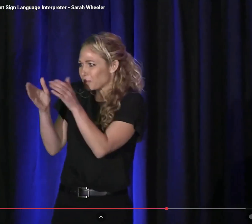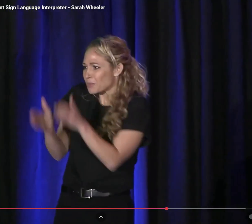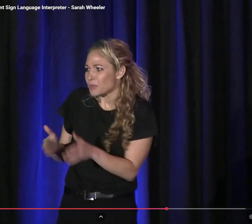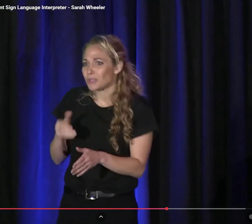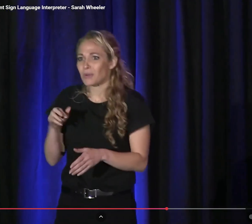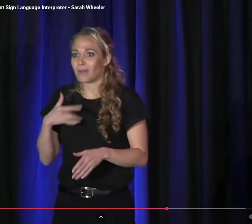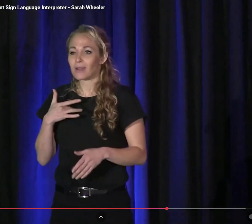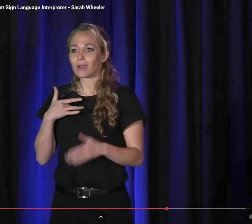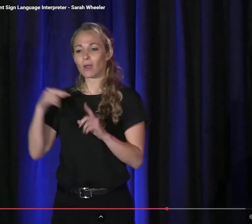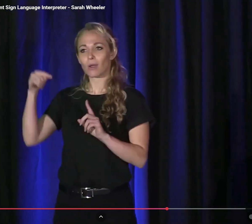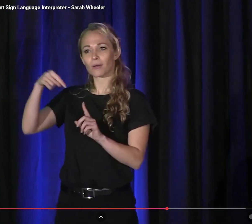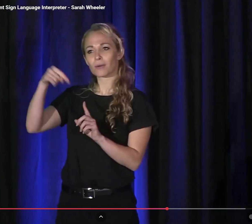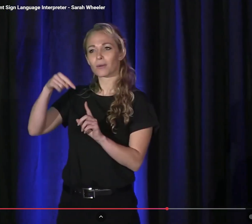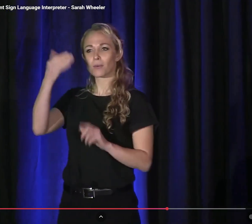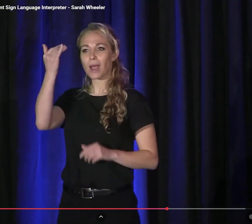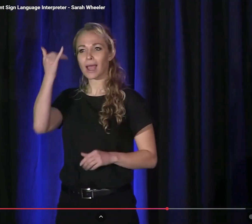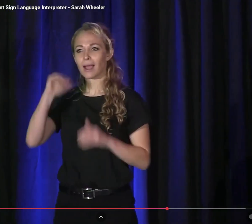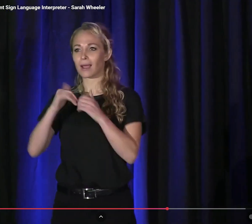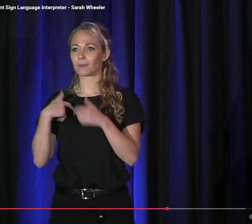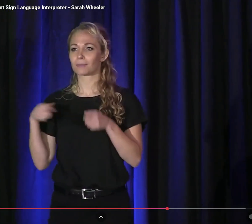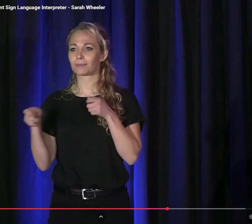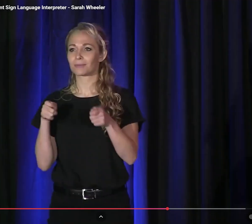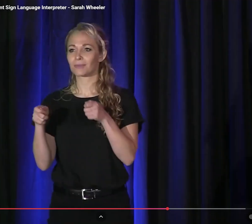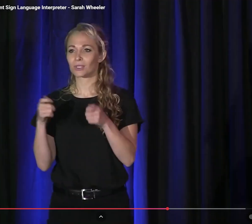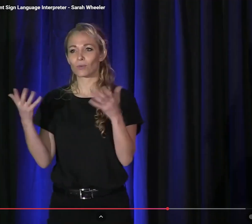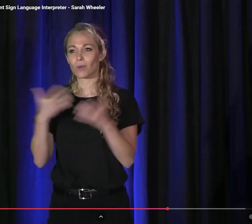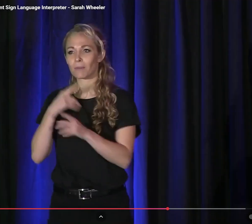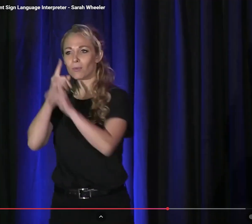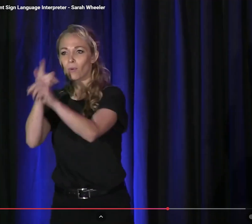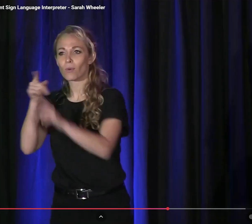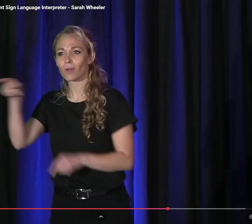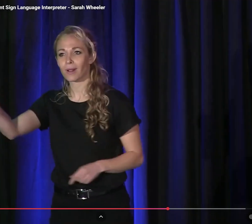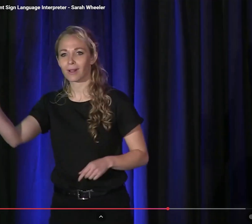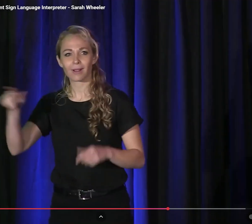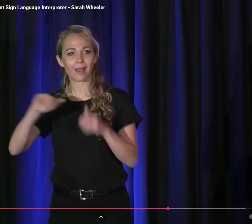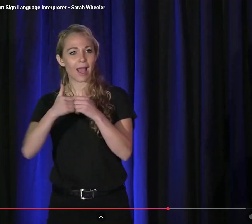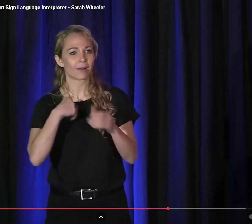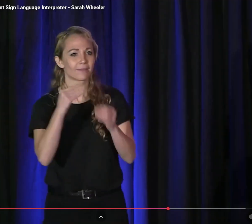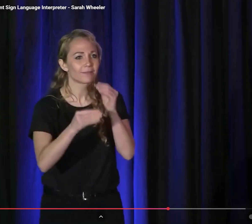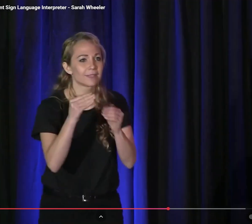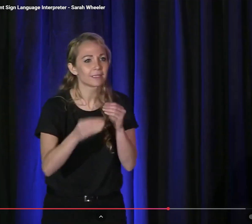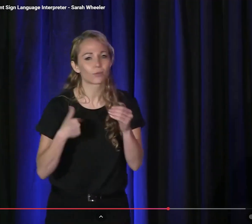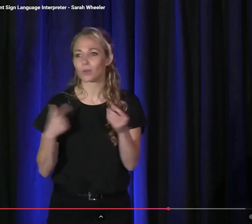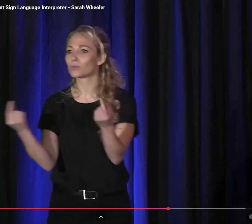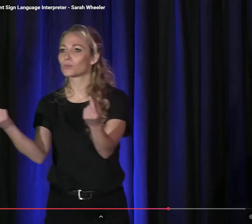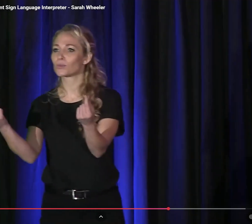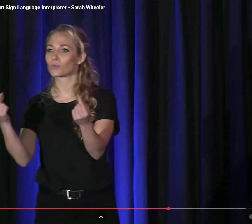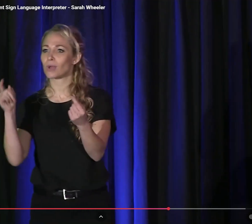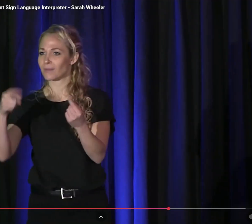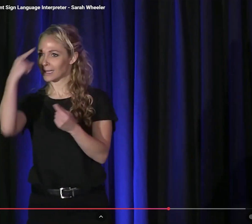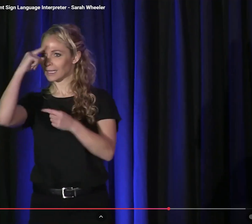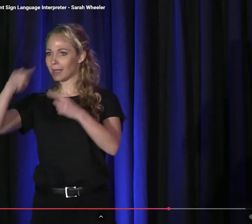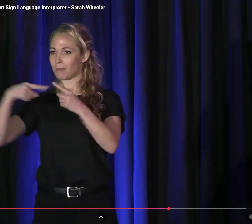or like I might not have a good relationship with that person. What's behind that? How do I regulate that? The point is, how do I fix it? What do I